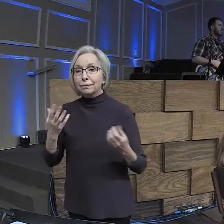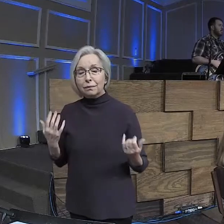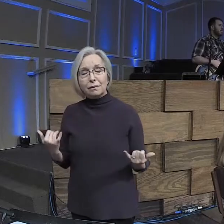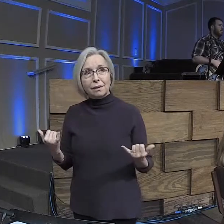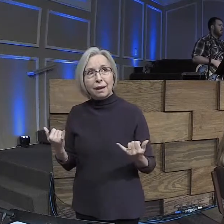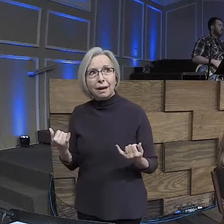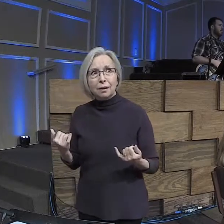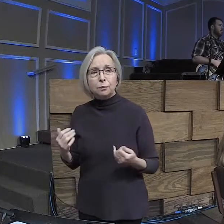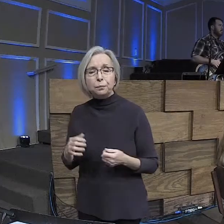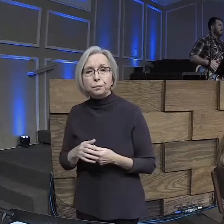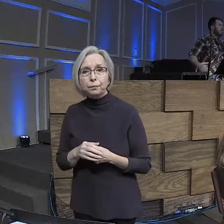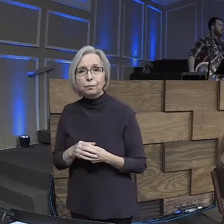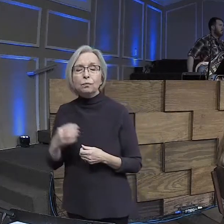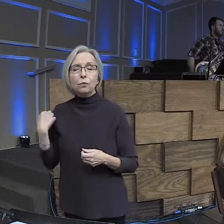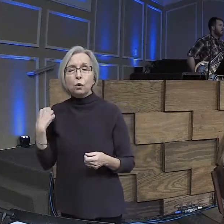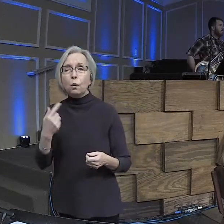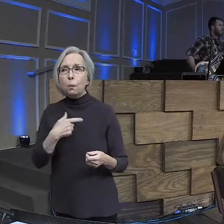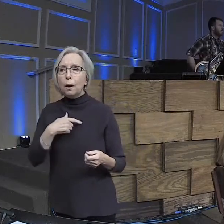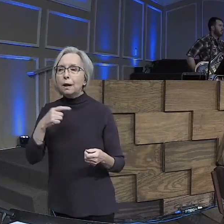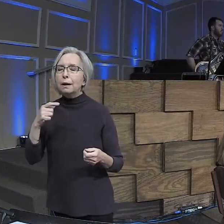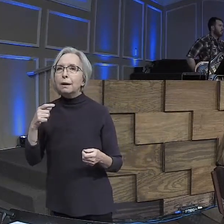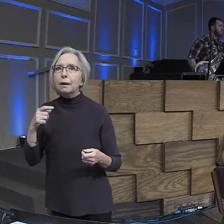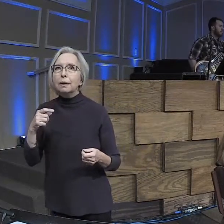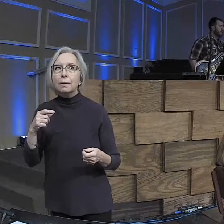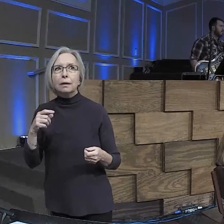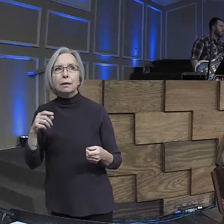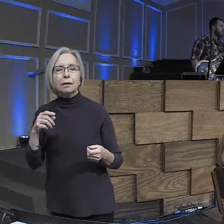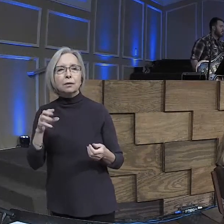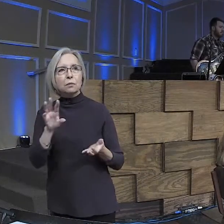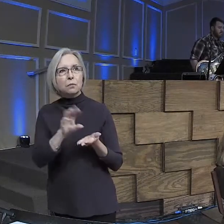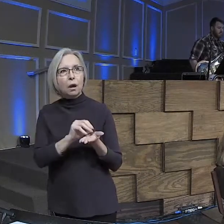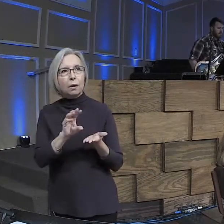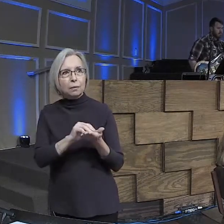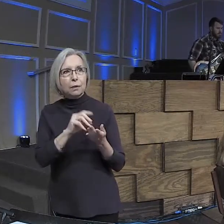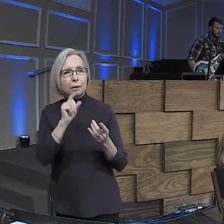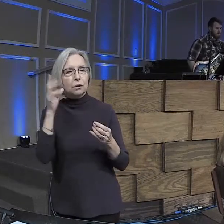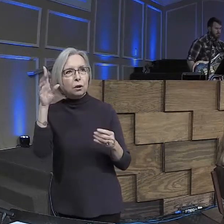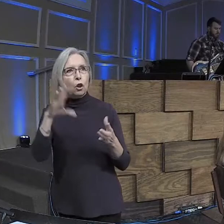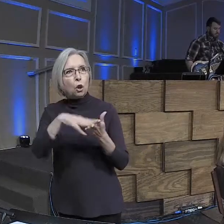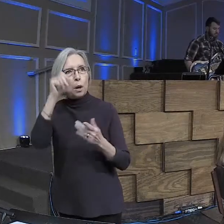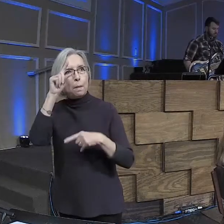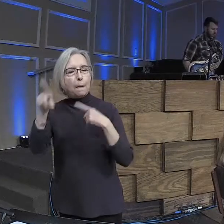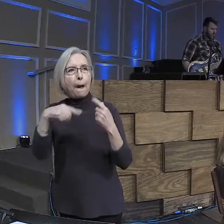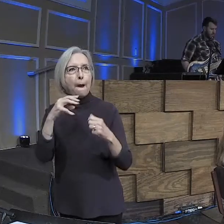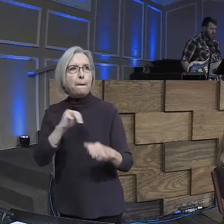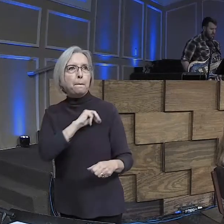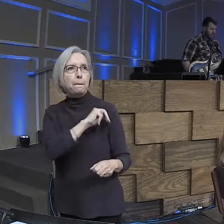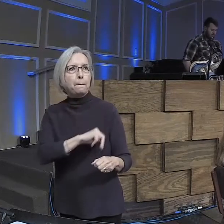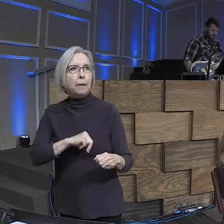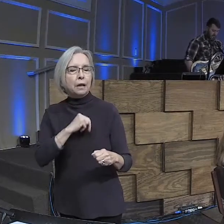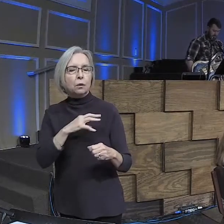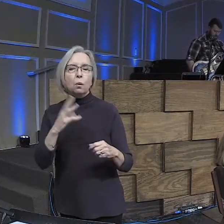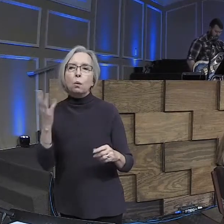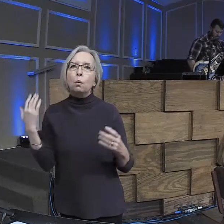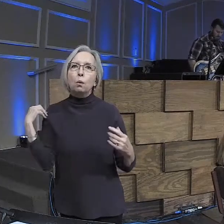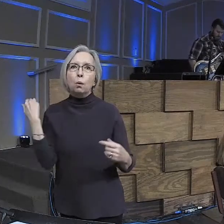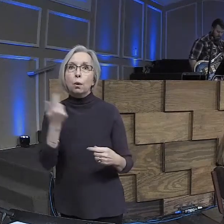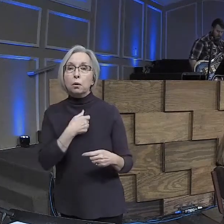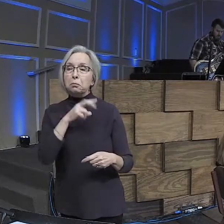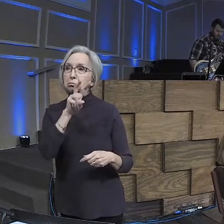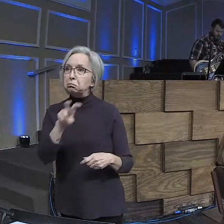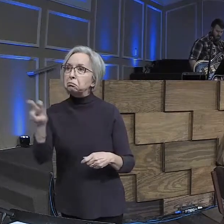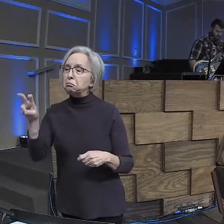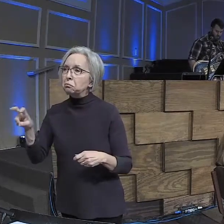know, we get to report on domestic missions and international missions and where we're going and where we're